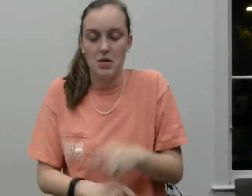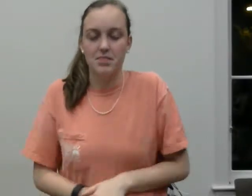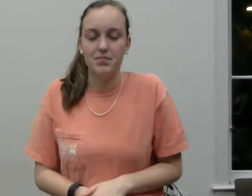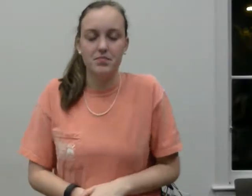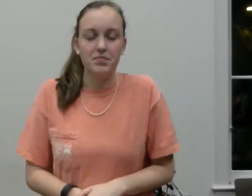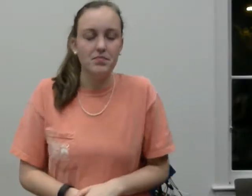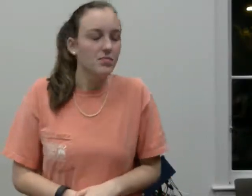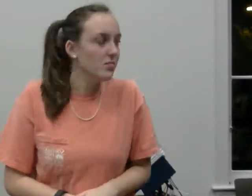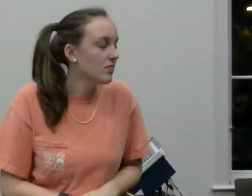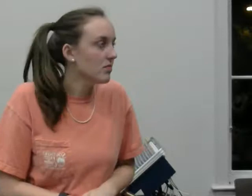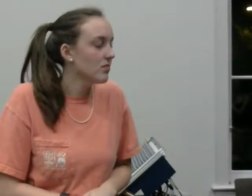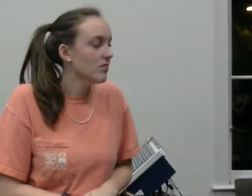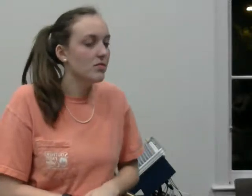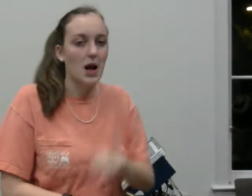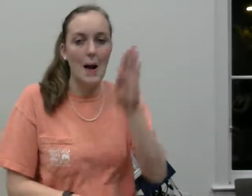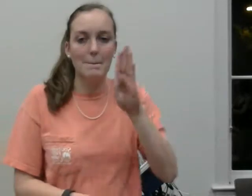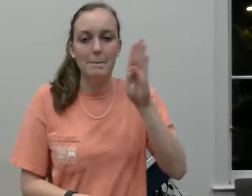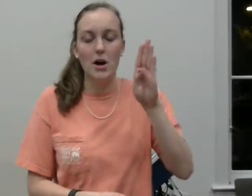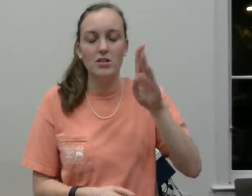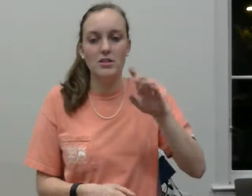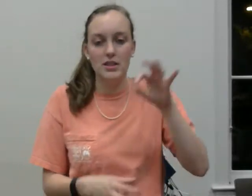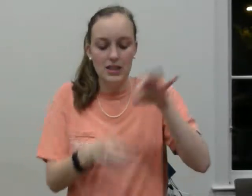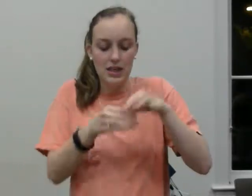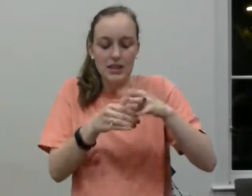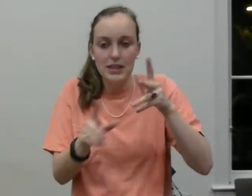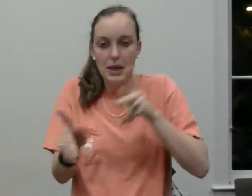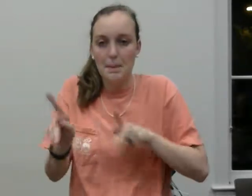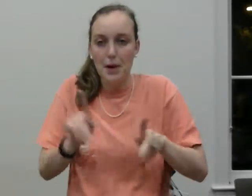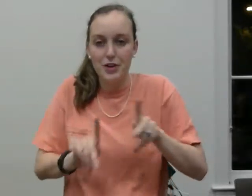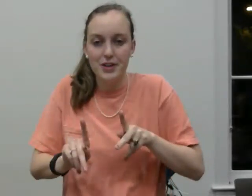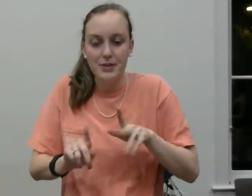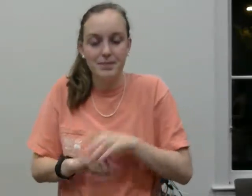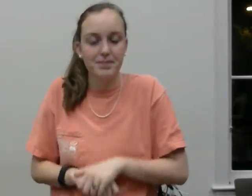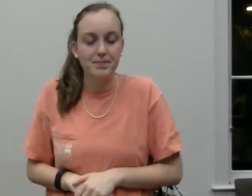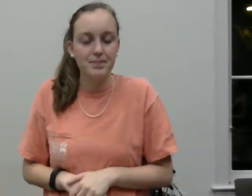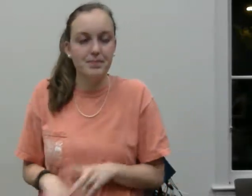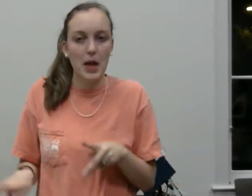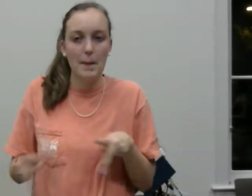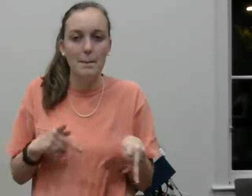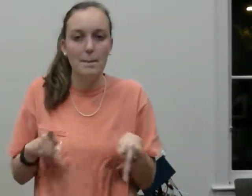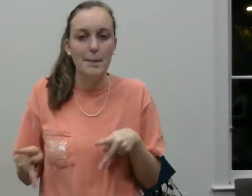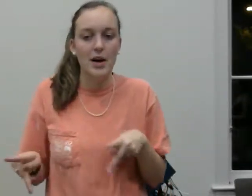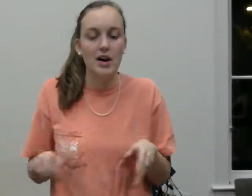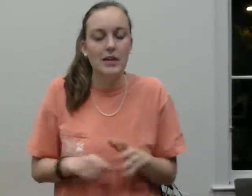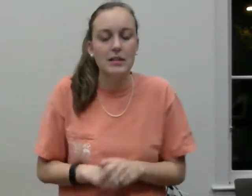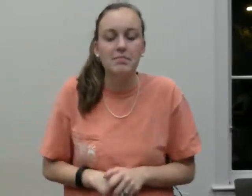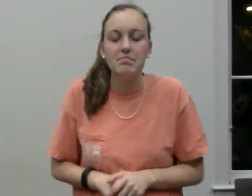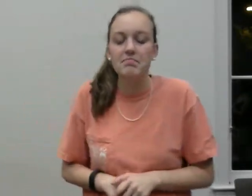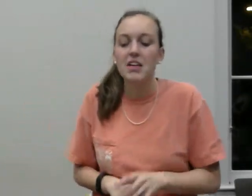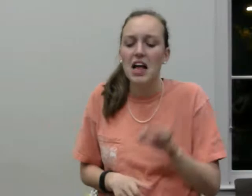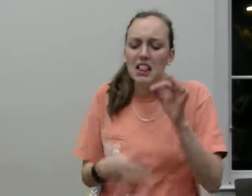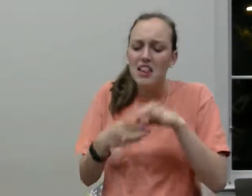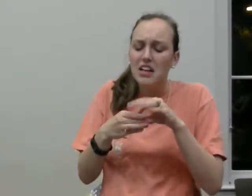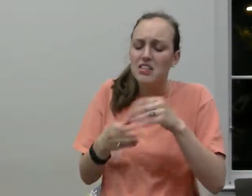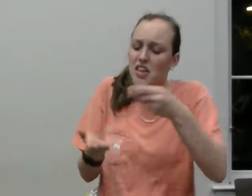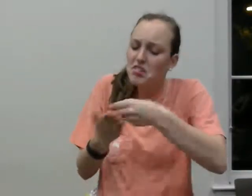There was still this tax on tea. Funny thing about the Tea Party. The tea that was sold in Boston and Charleston